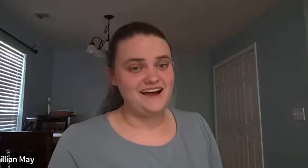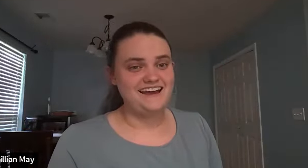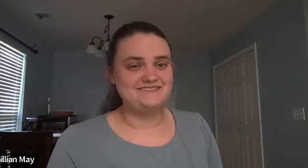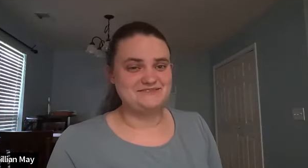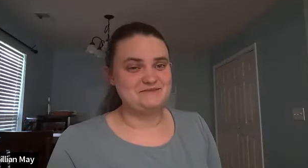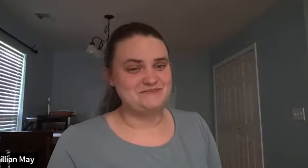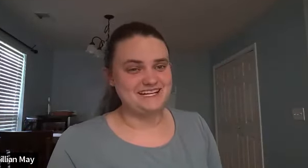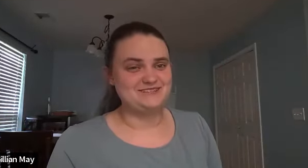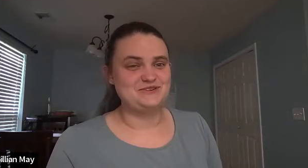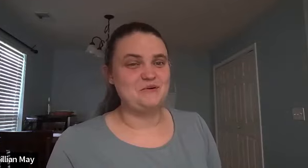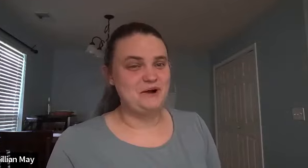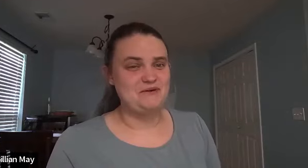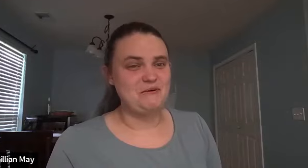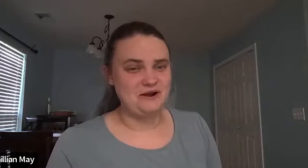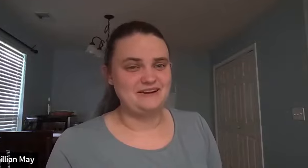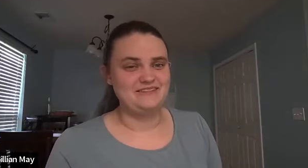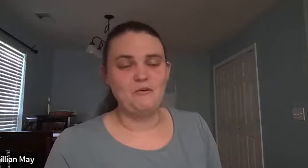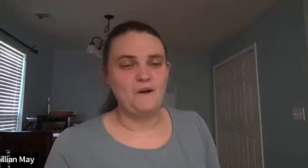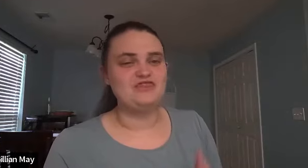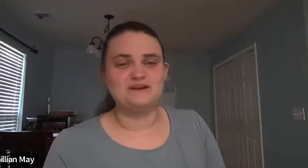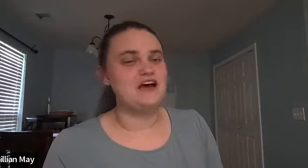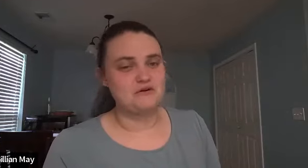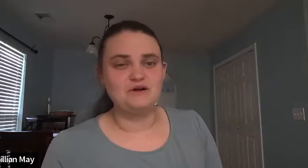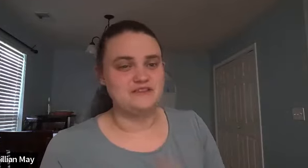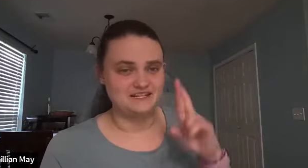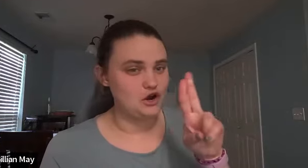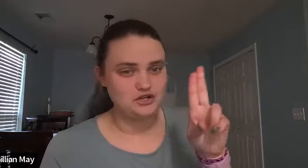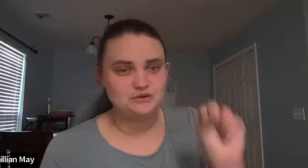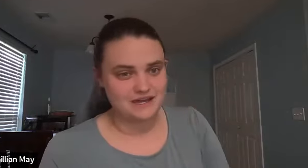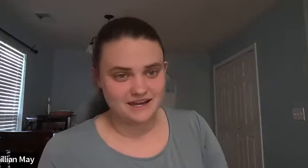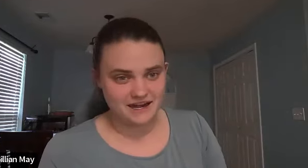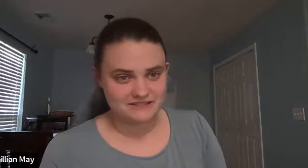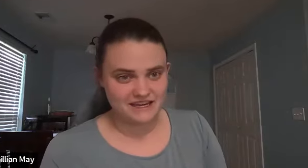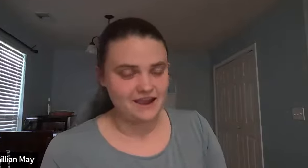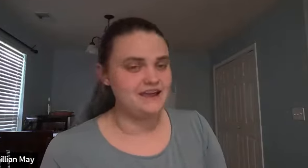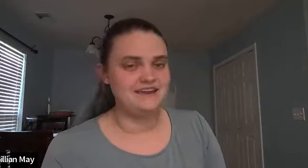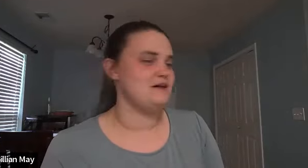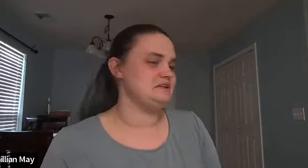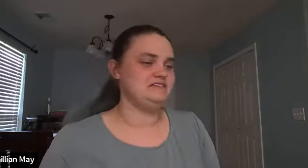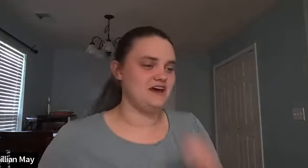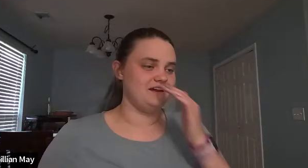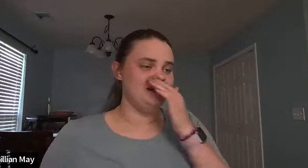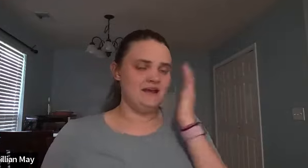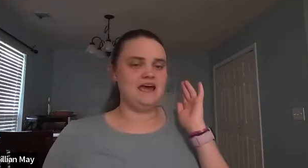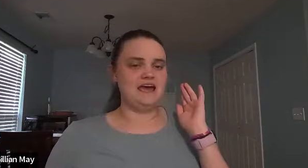lot of different meanings for the one word, the 1 3-letter word that is RUN. And I was like, I cannot believe that.